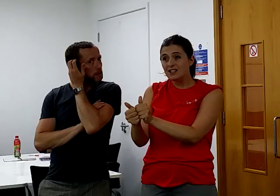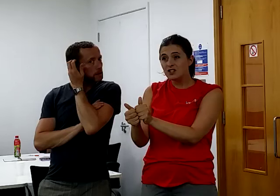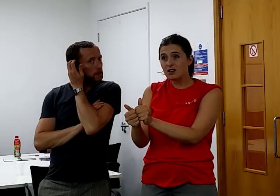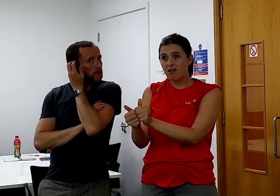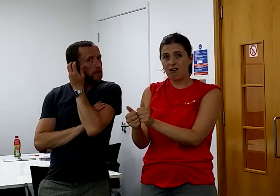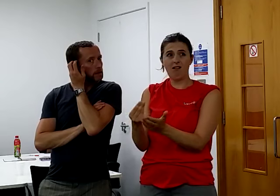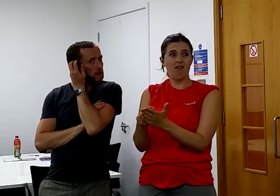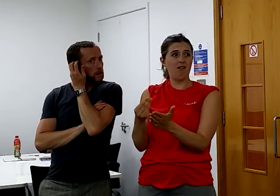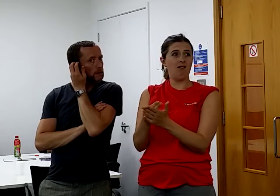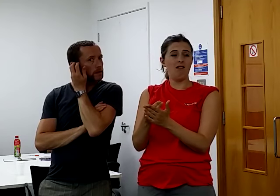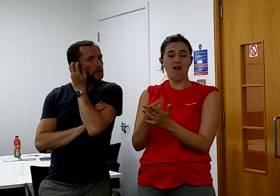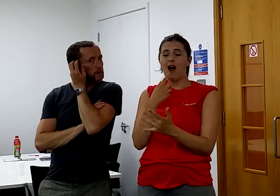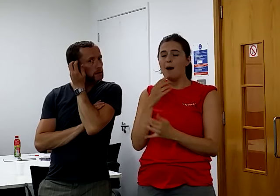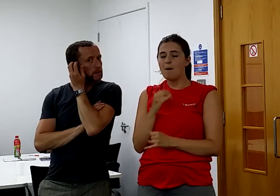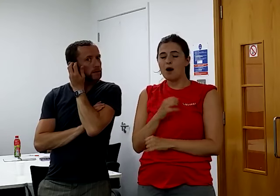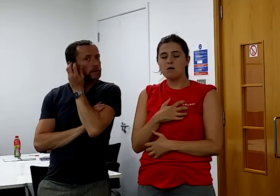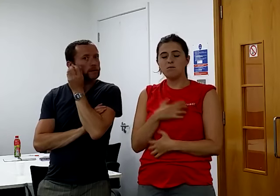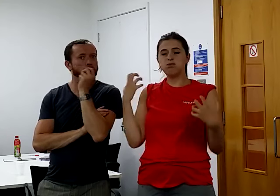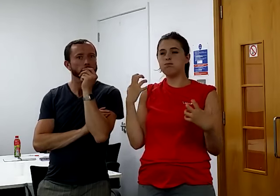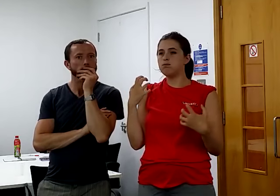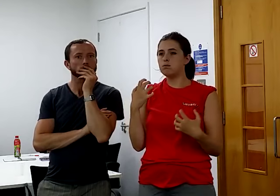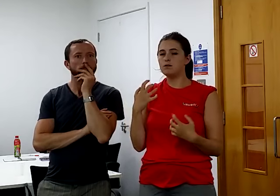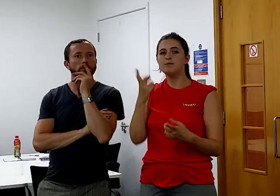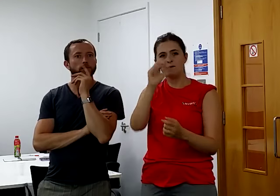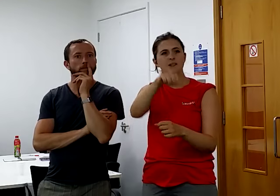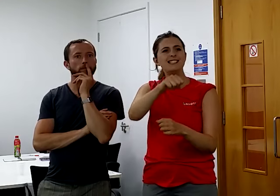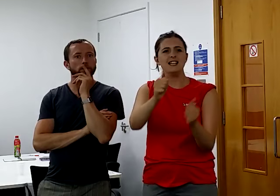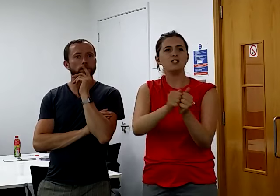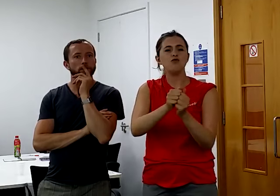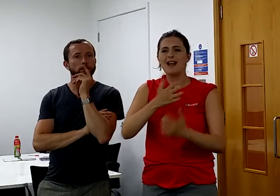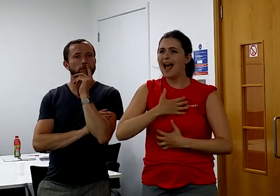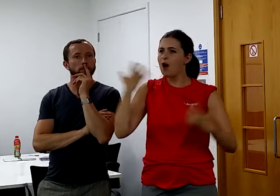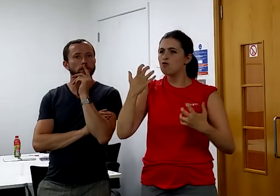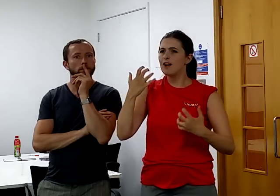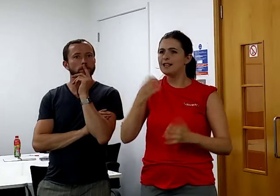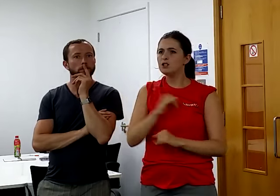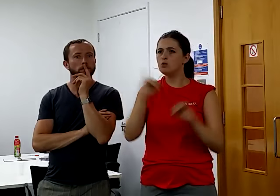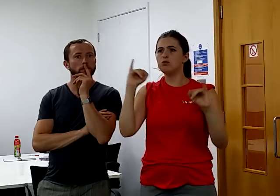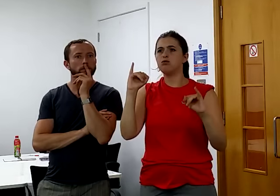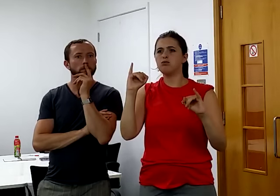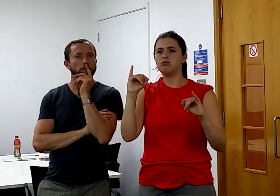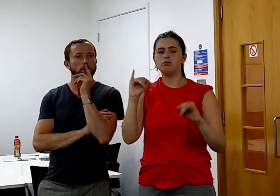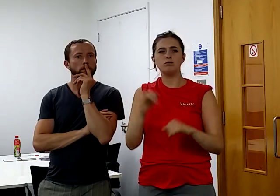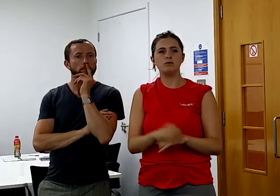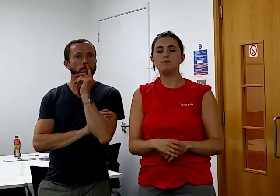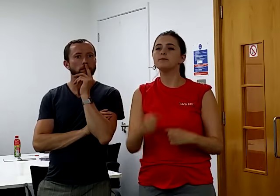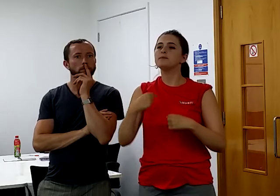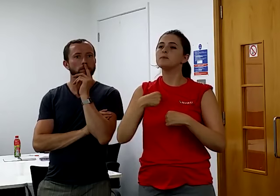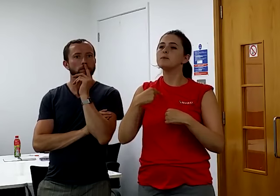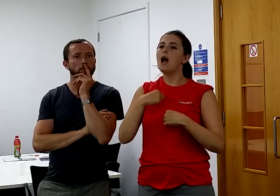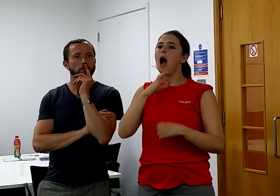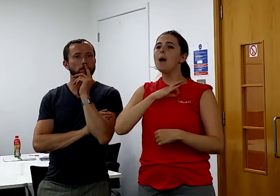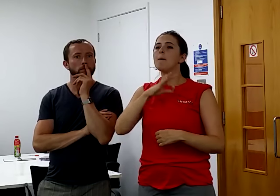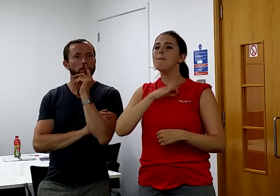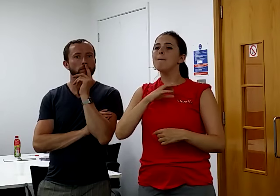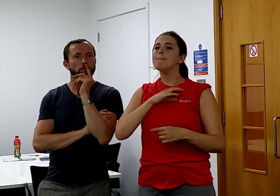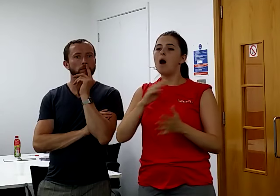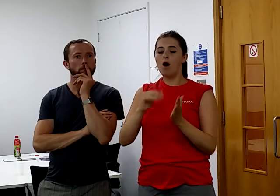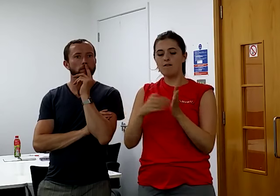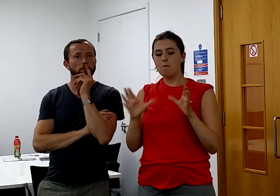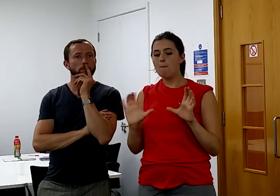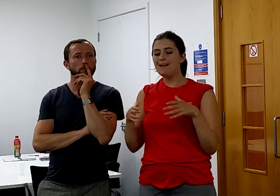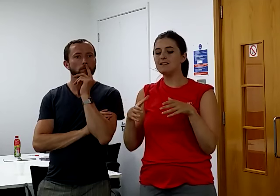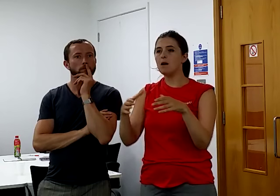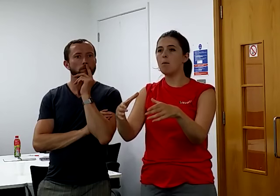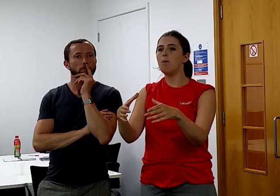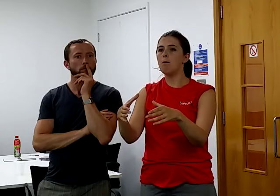is an outrage. I'm a member of Momentum. Outrage. It's an outrage. I'm a member of Momentum. And like